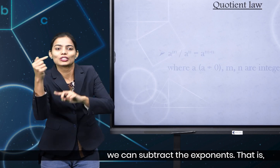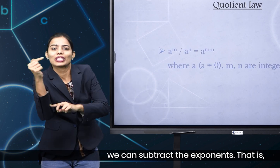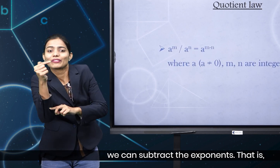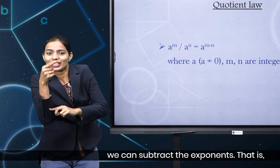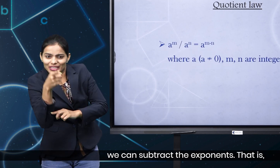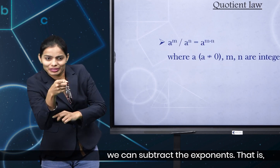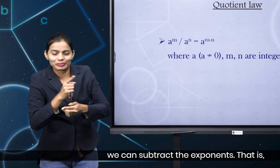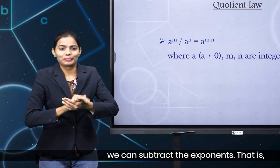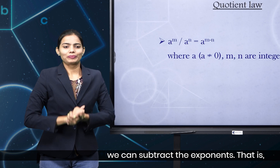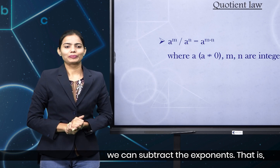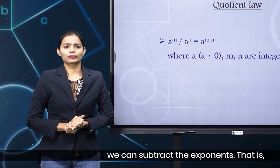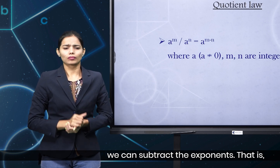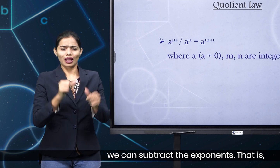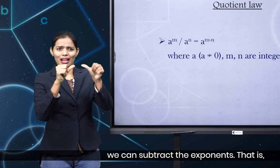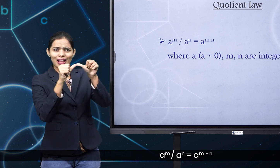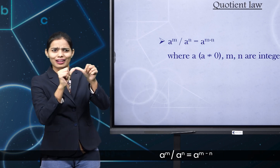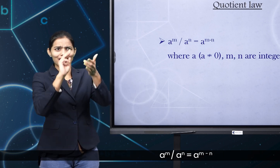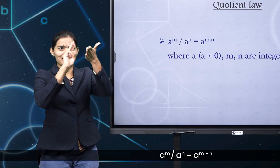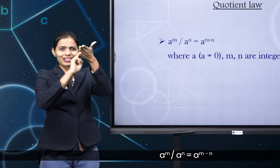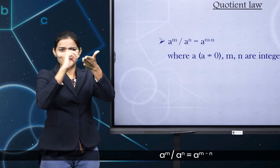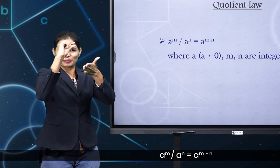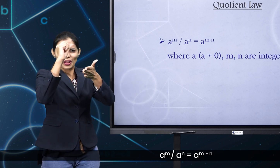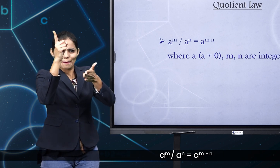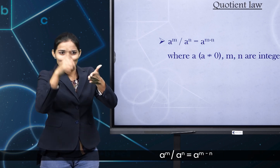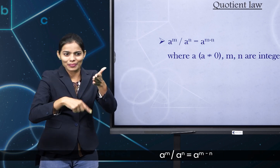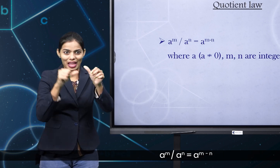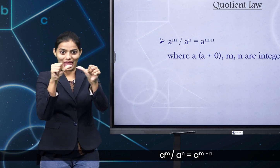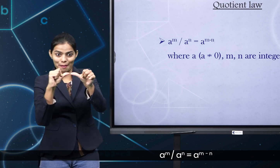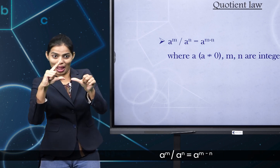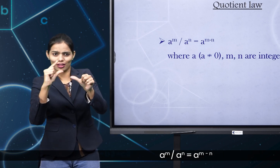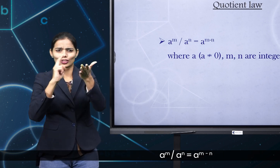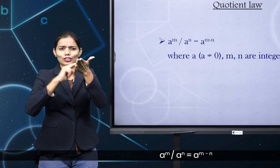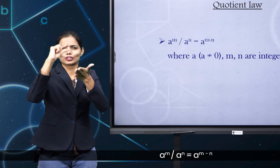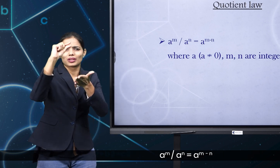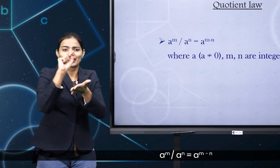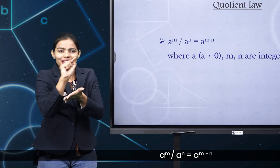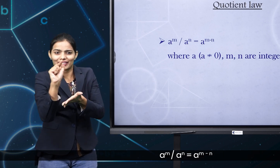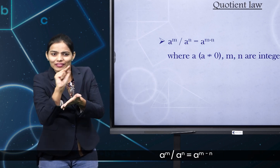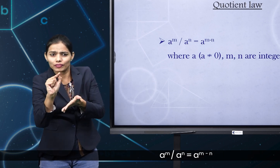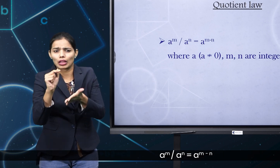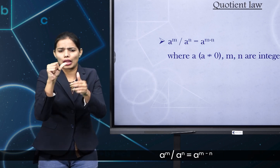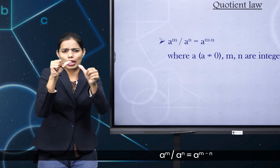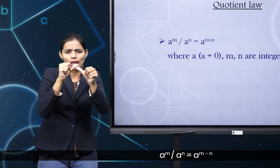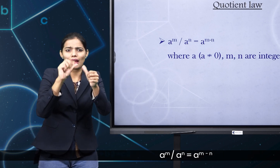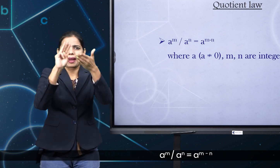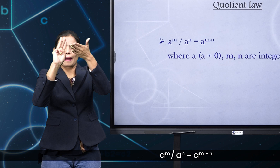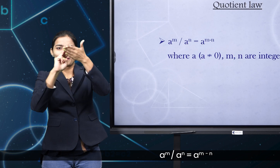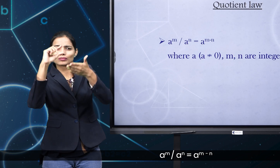that is, a to the power m by a to the power n is equal to a to the power m minus